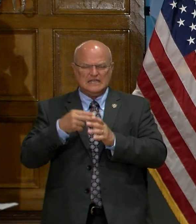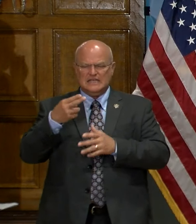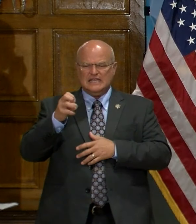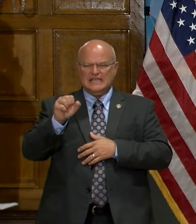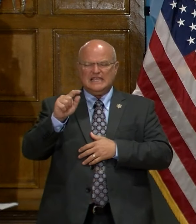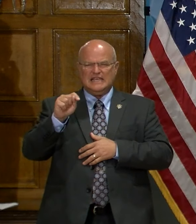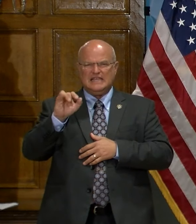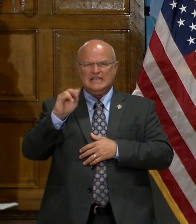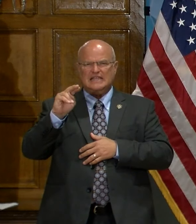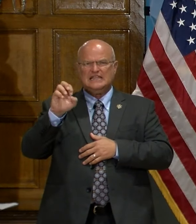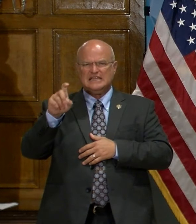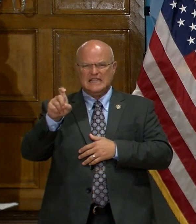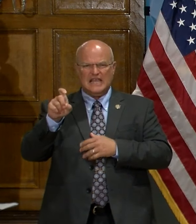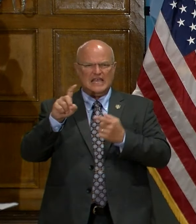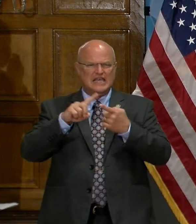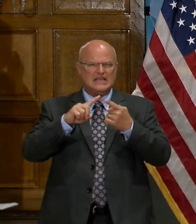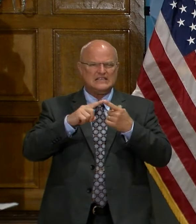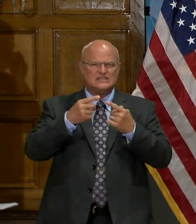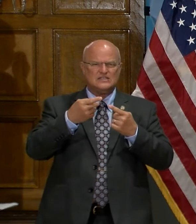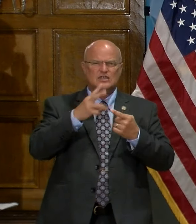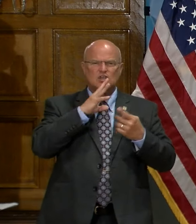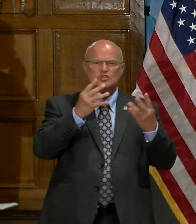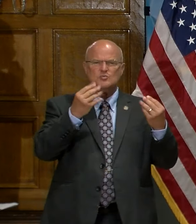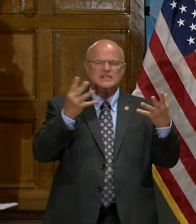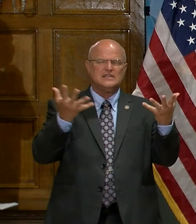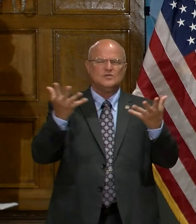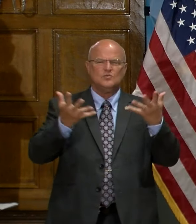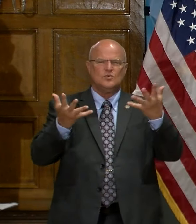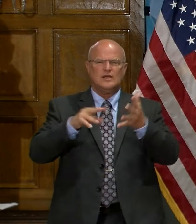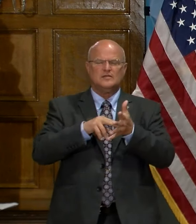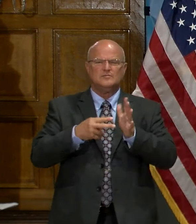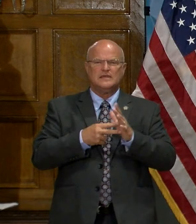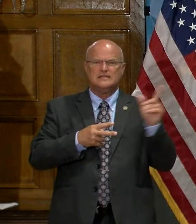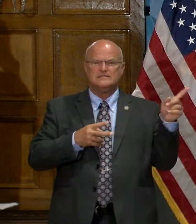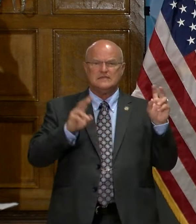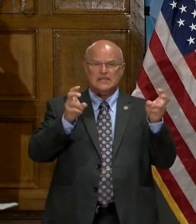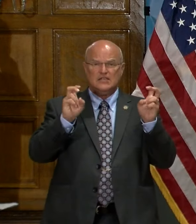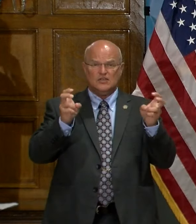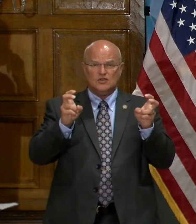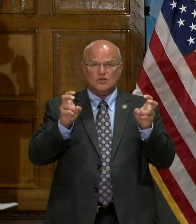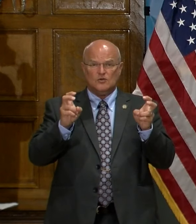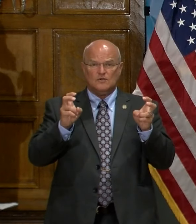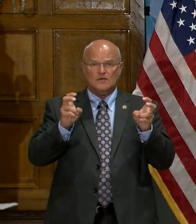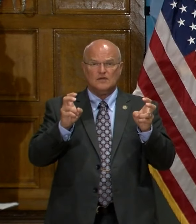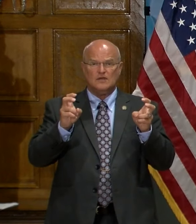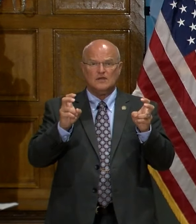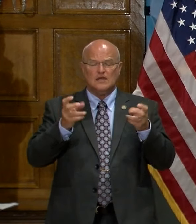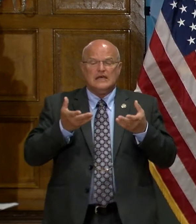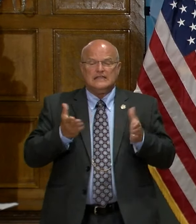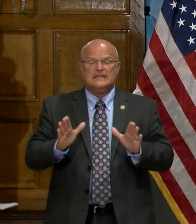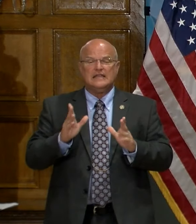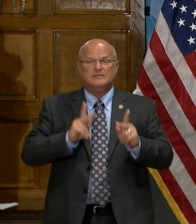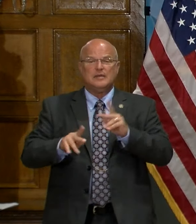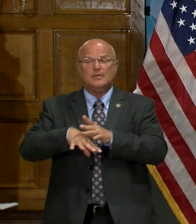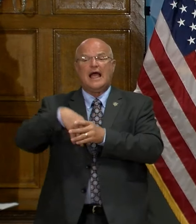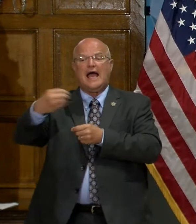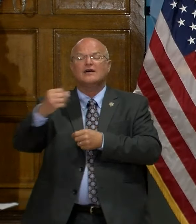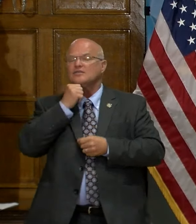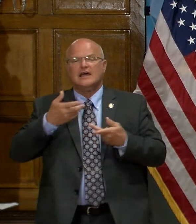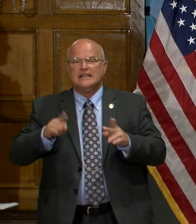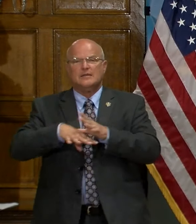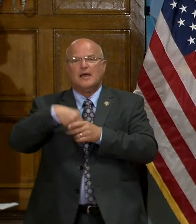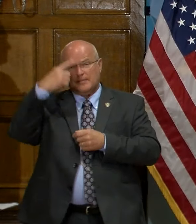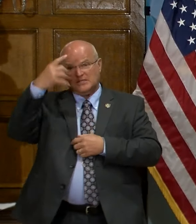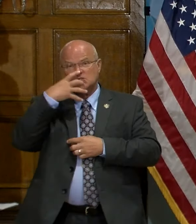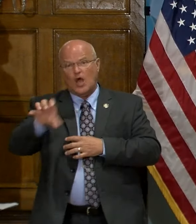index, humidities? Kind of what are we looking at in those terms? In terms of Allowing residents out, or not allowing them out